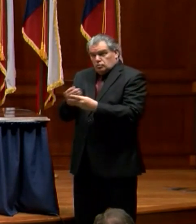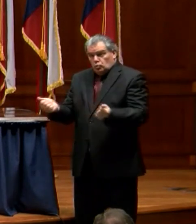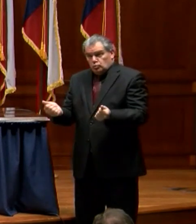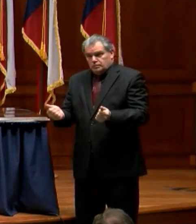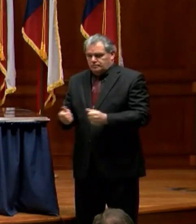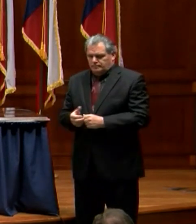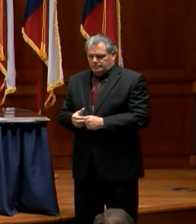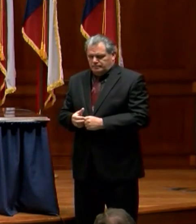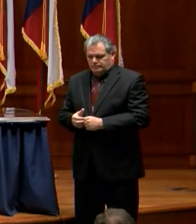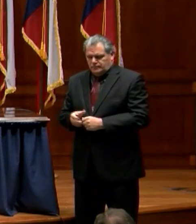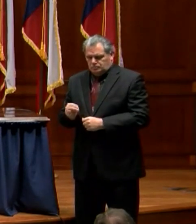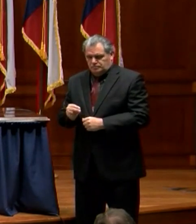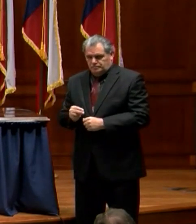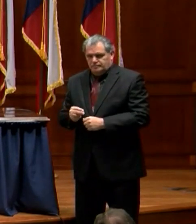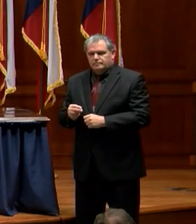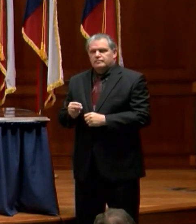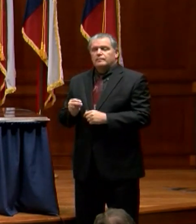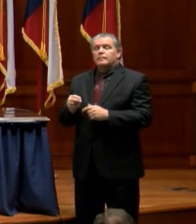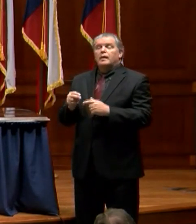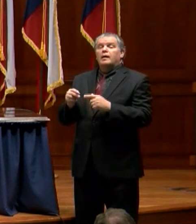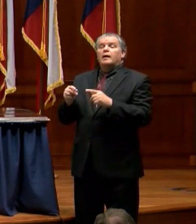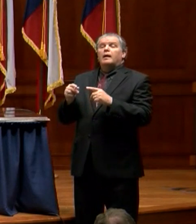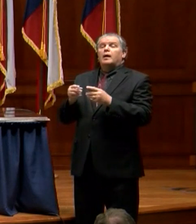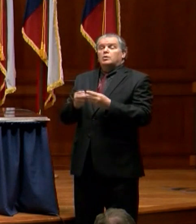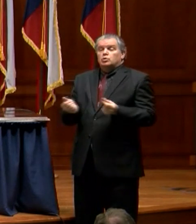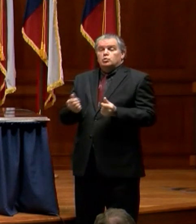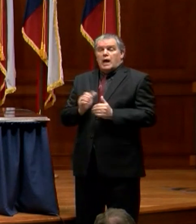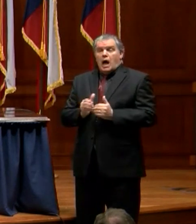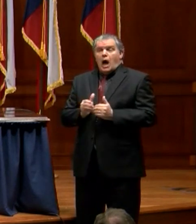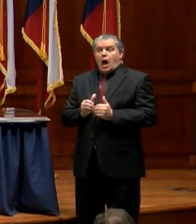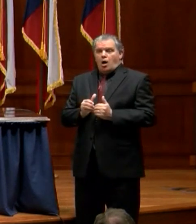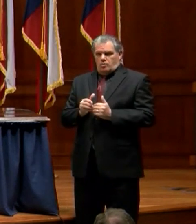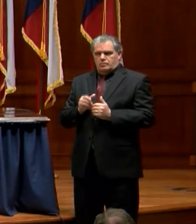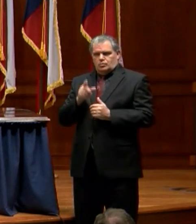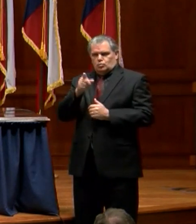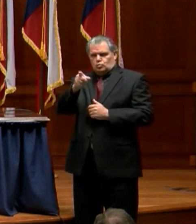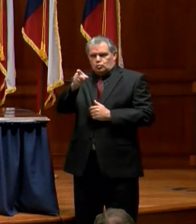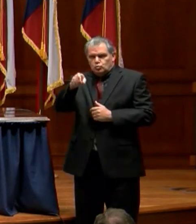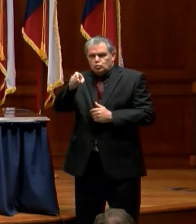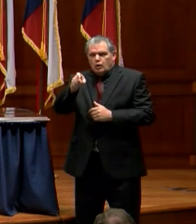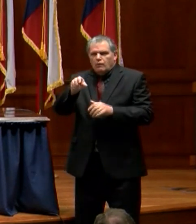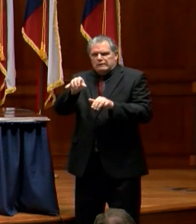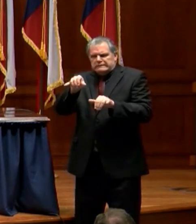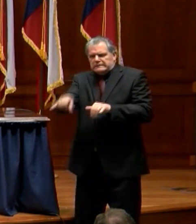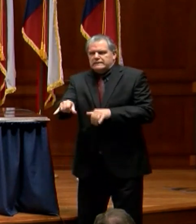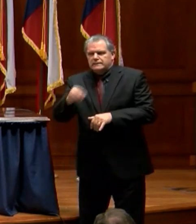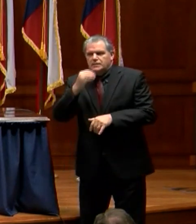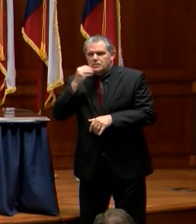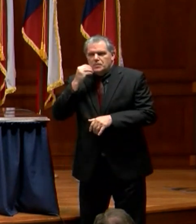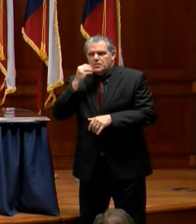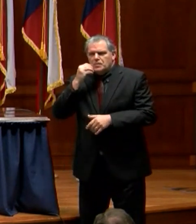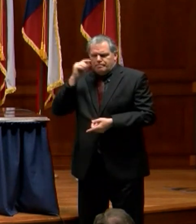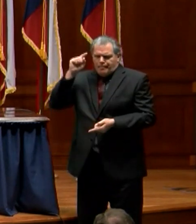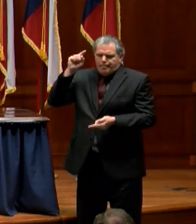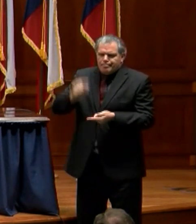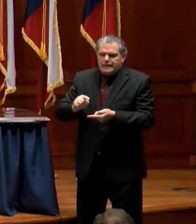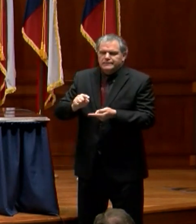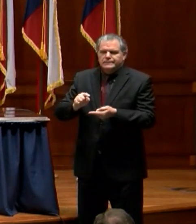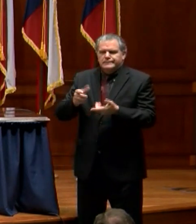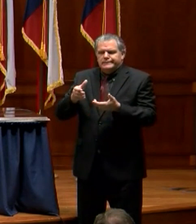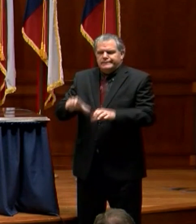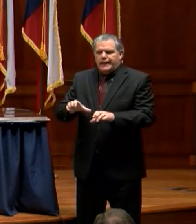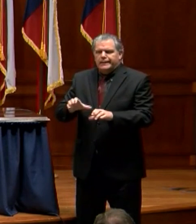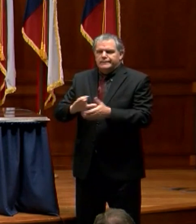one thing, and that is to follow the stay-at-home orders so that you reduce your chances